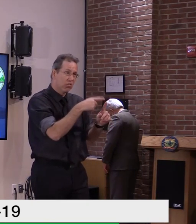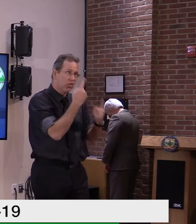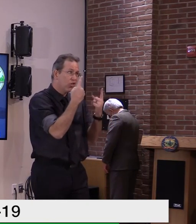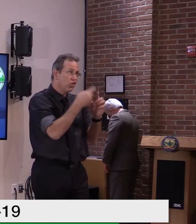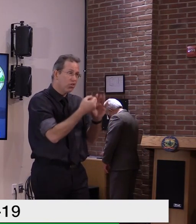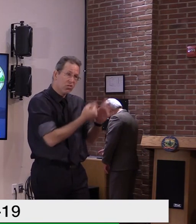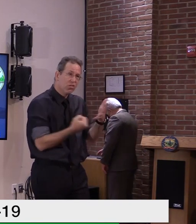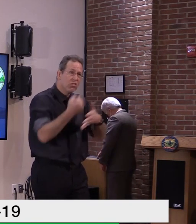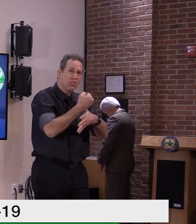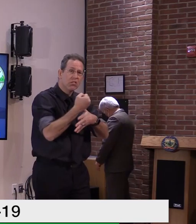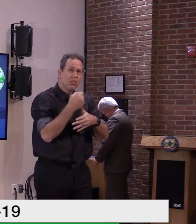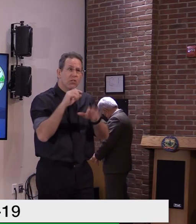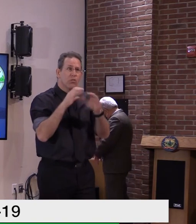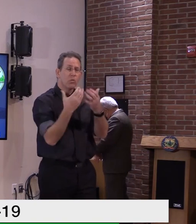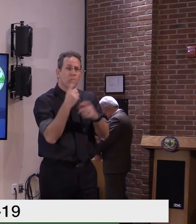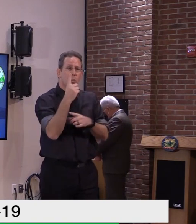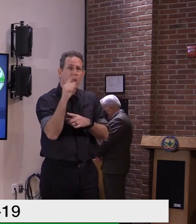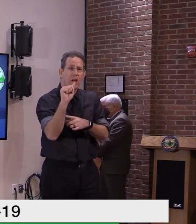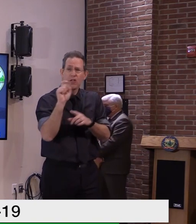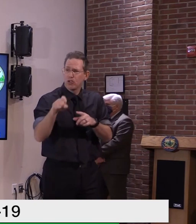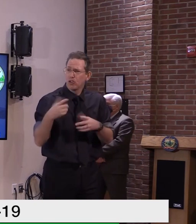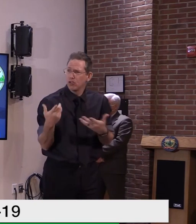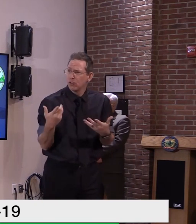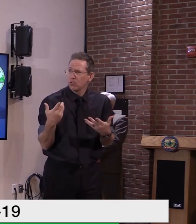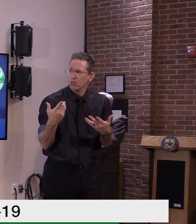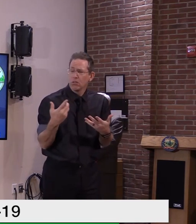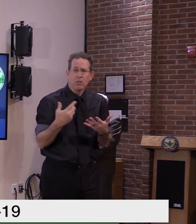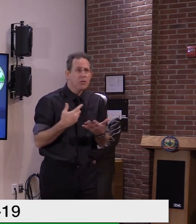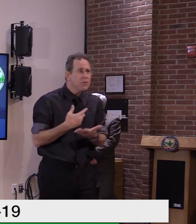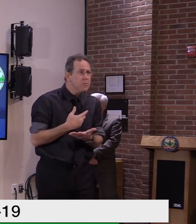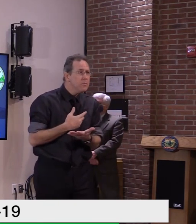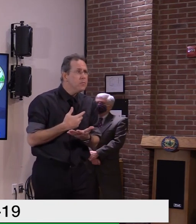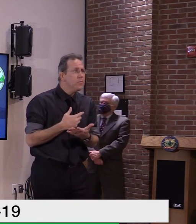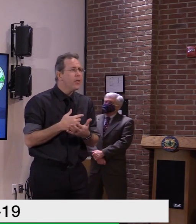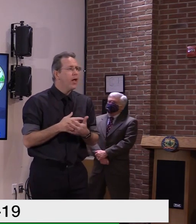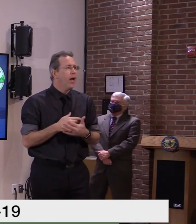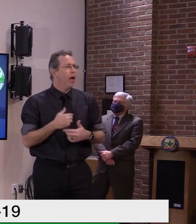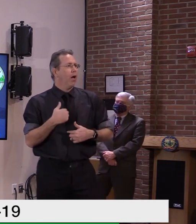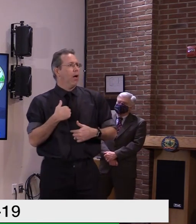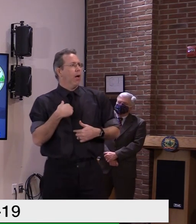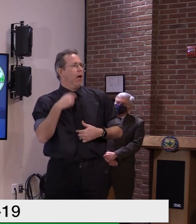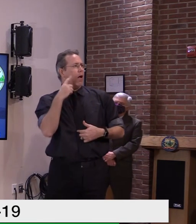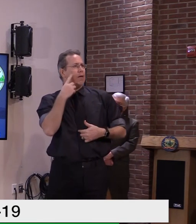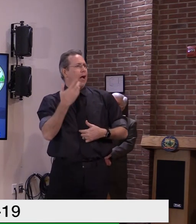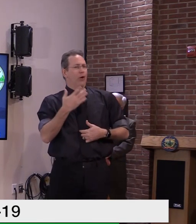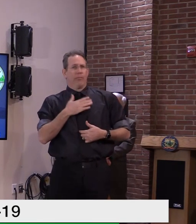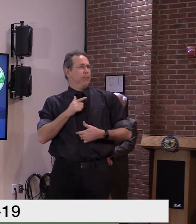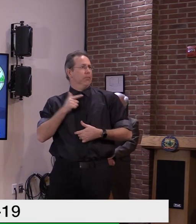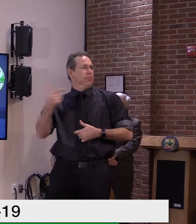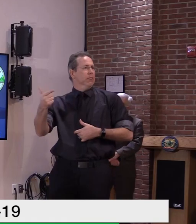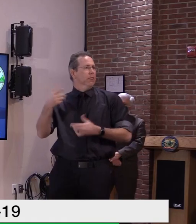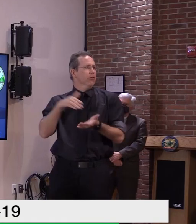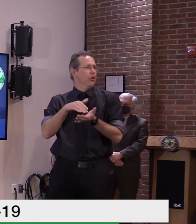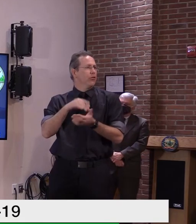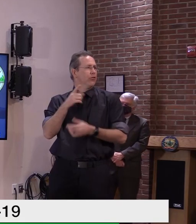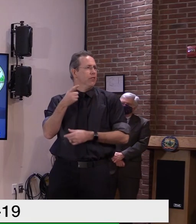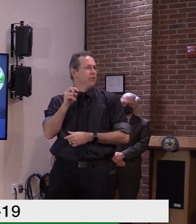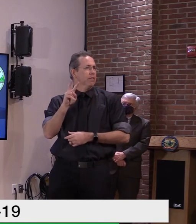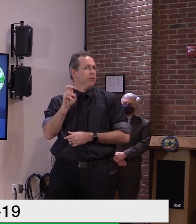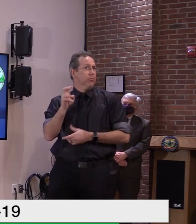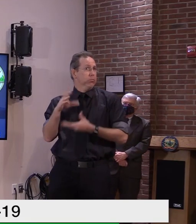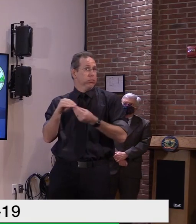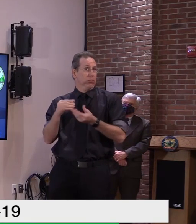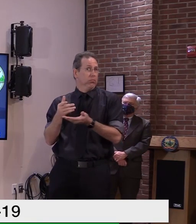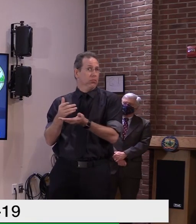who gets priority for vaccinations? Yeah, again, I'll let Dr. Levine answer this, but we're looking to the